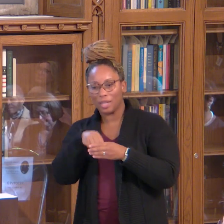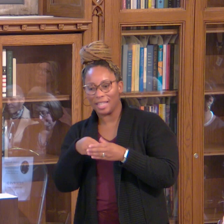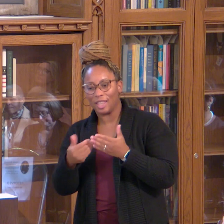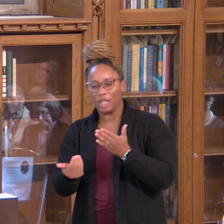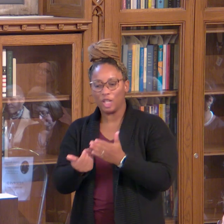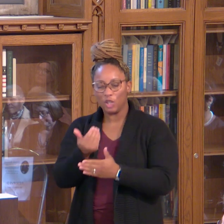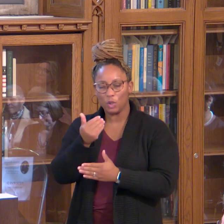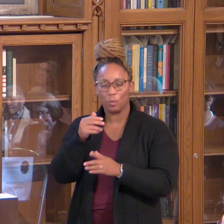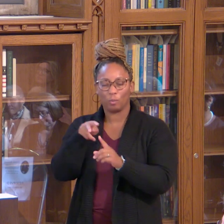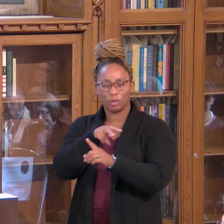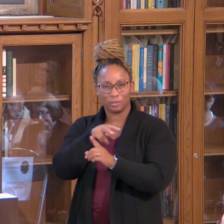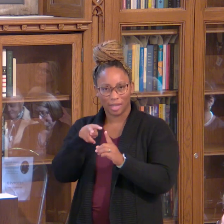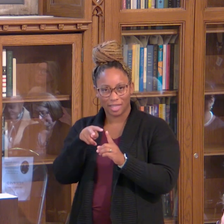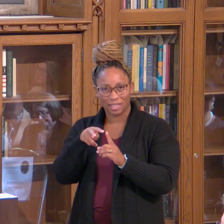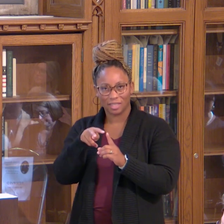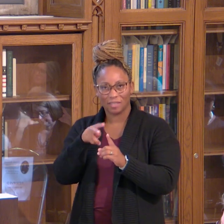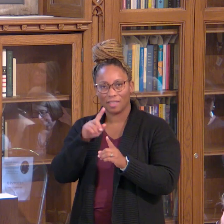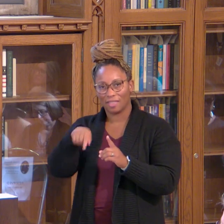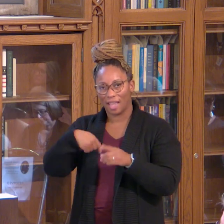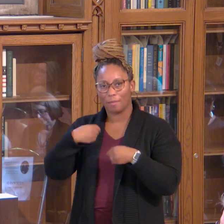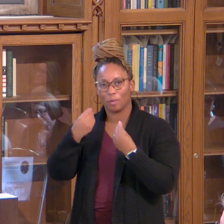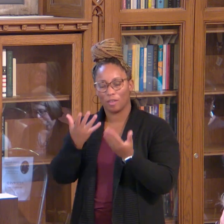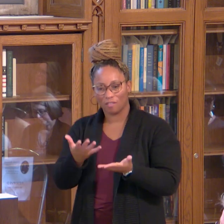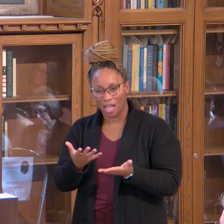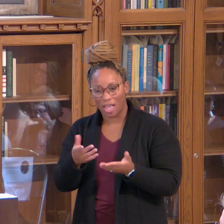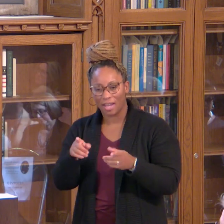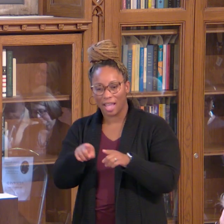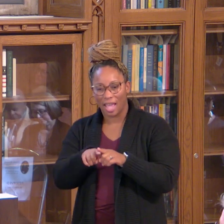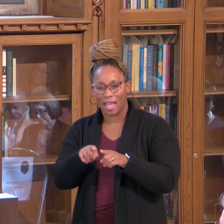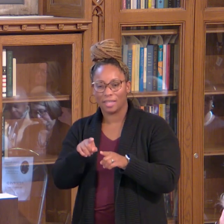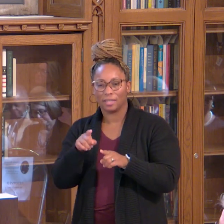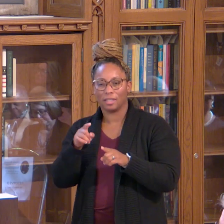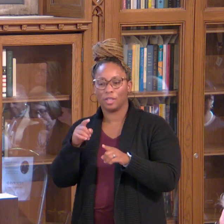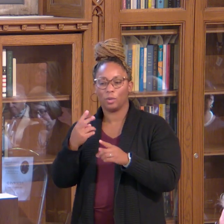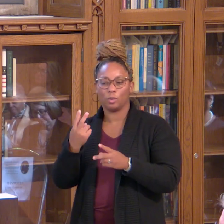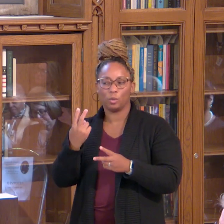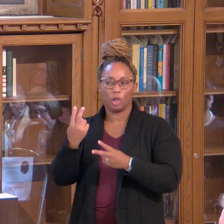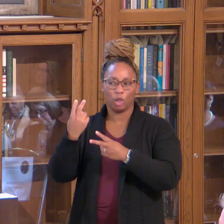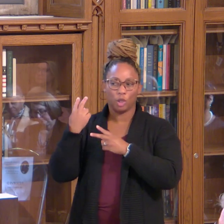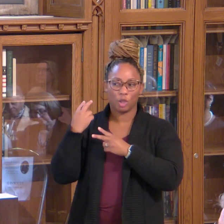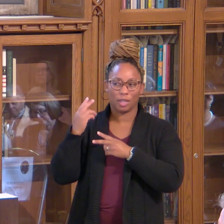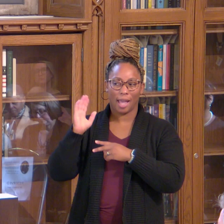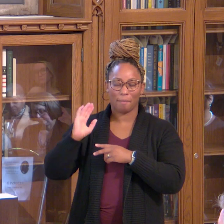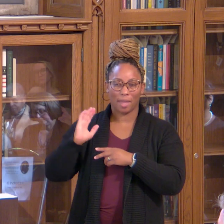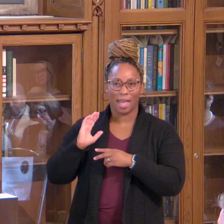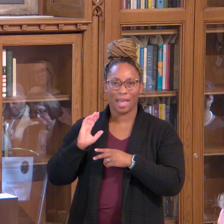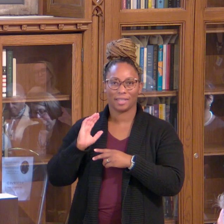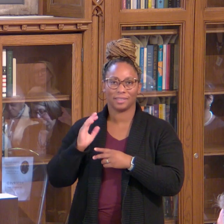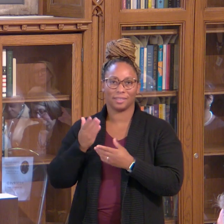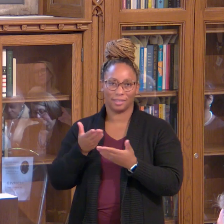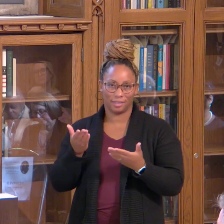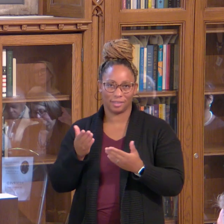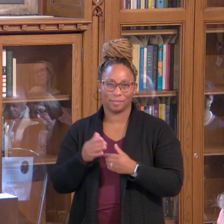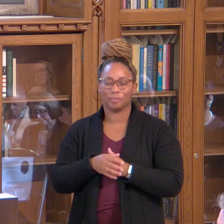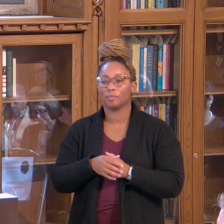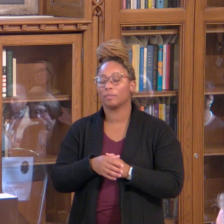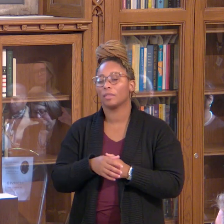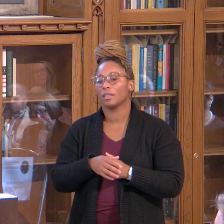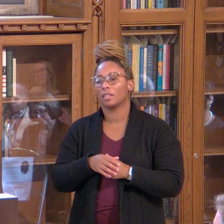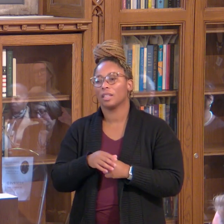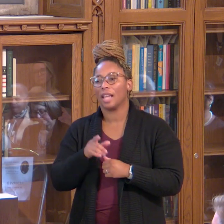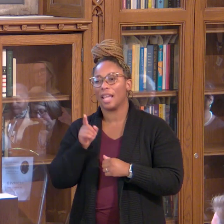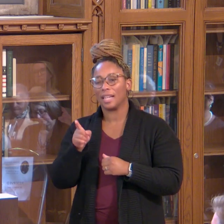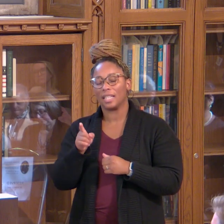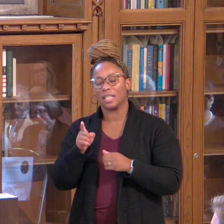New Perspectives they provide as one looks at past or remote things and his